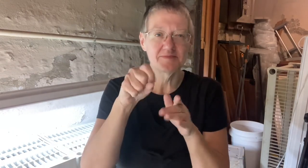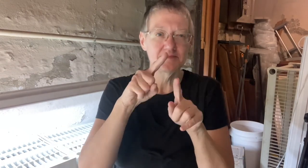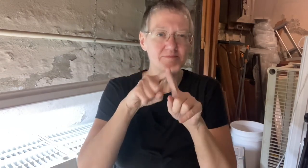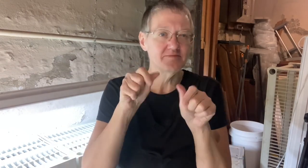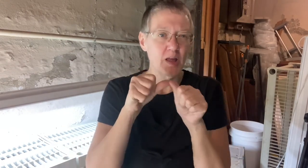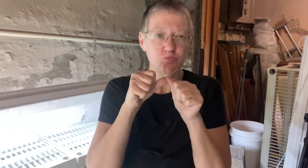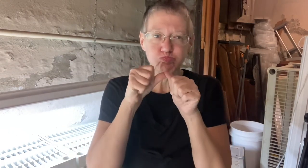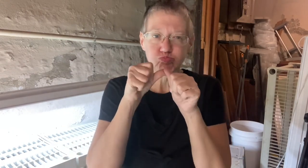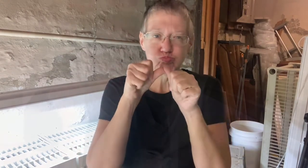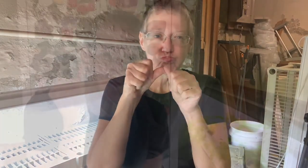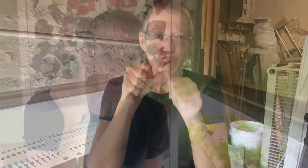last.